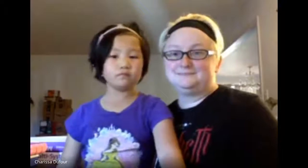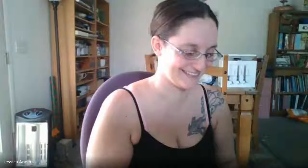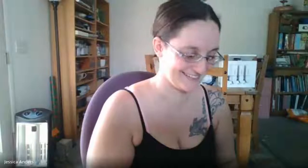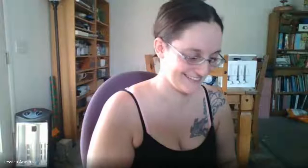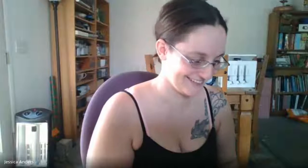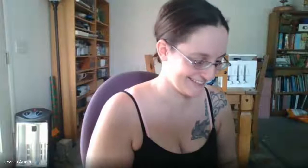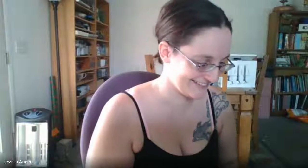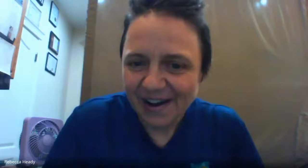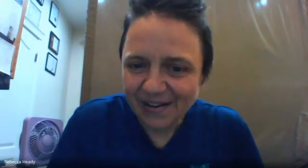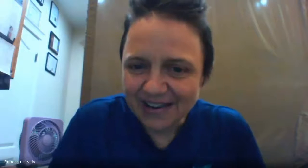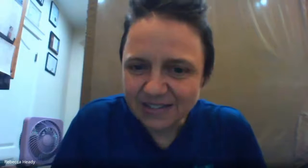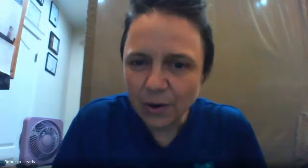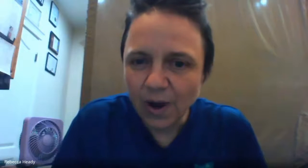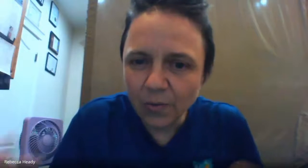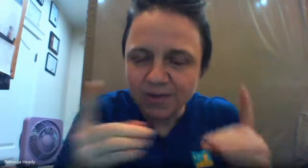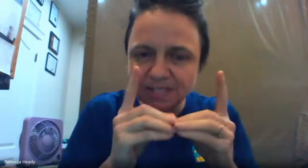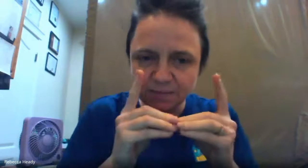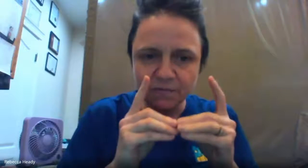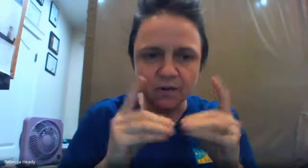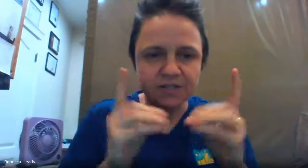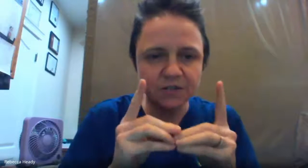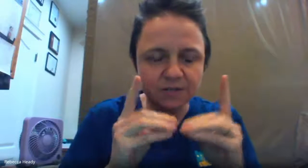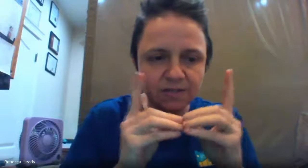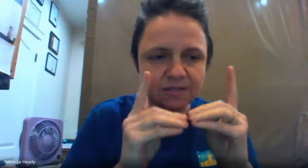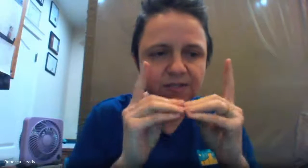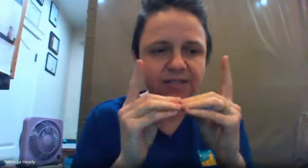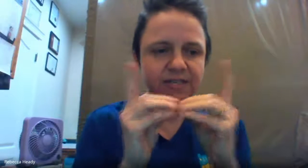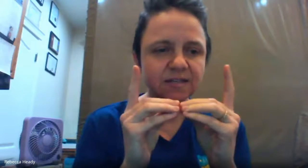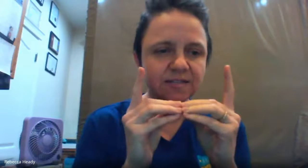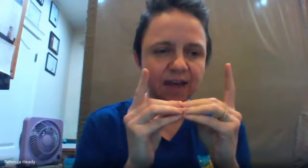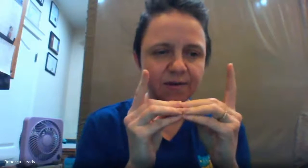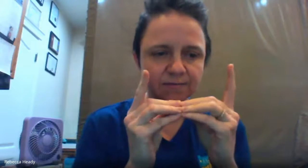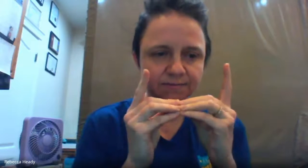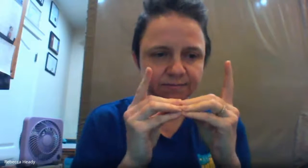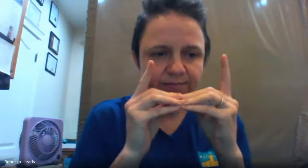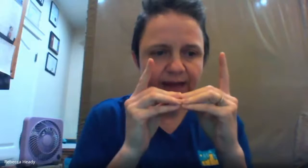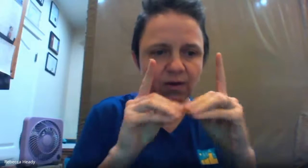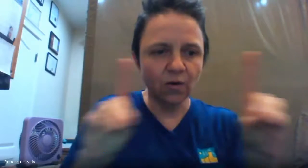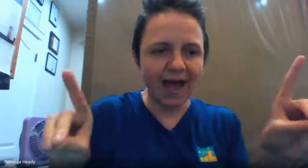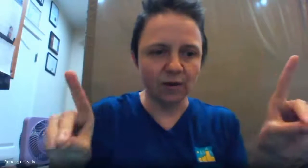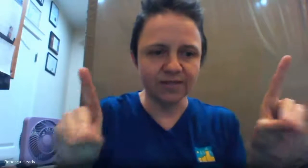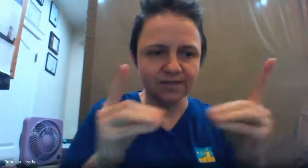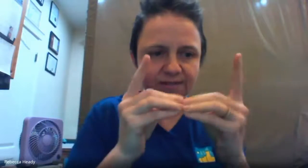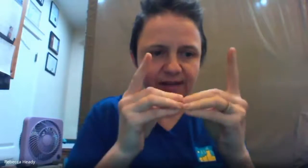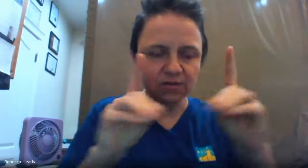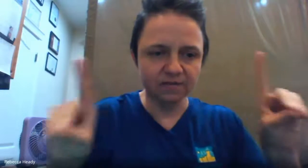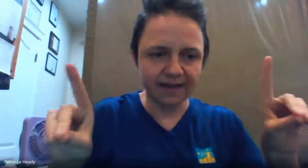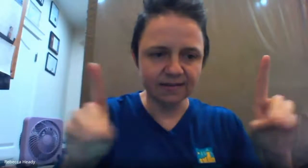Okay. All right. So when we skip divorce too, so this is D's together and then you go out, like you divide